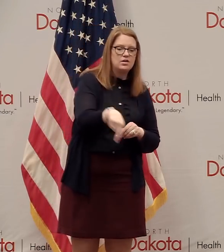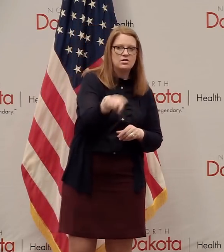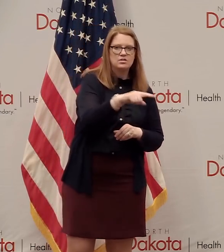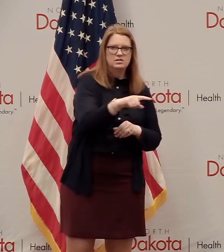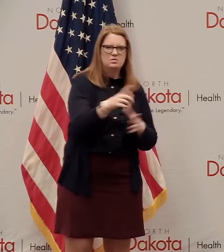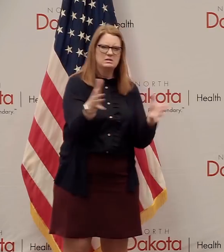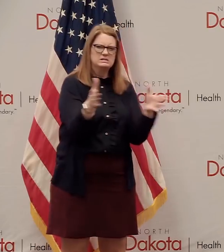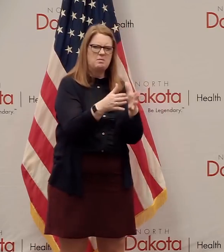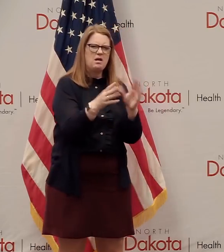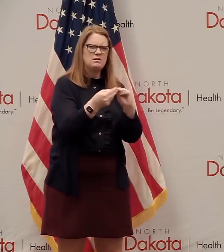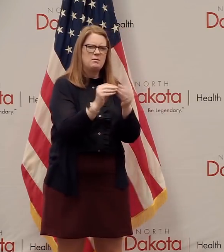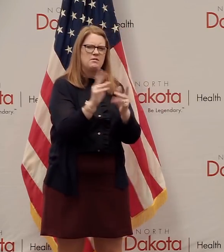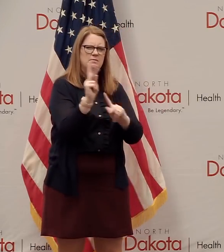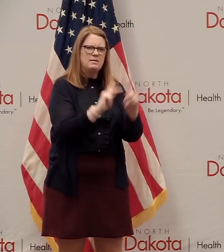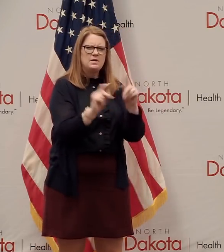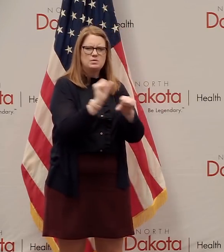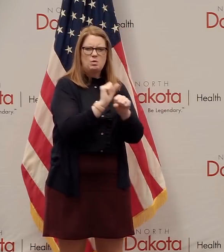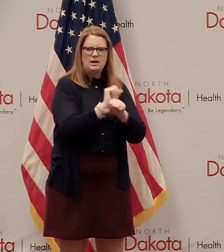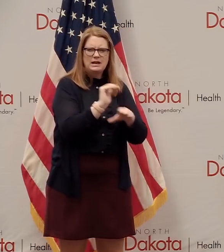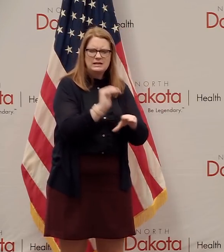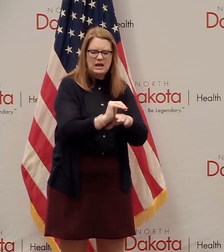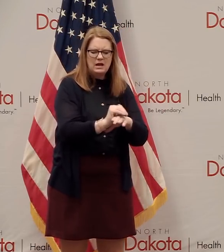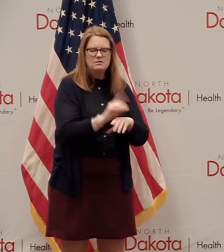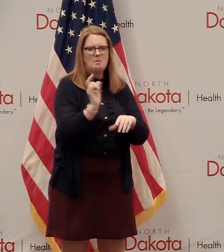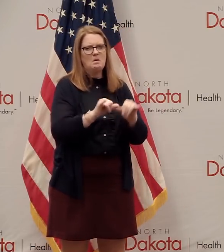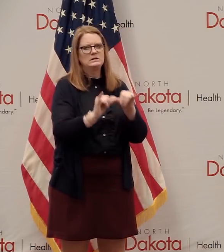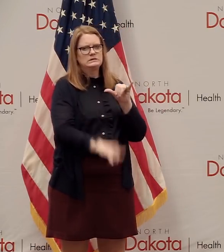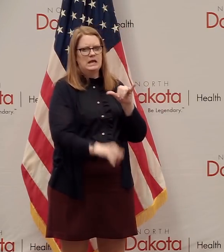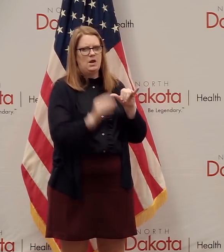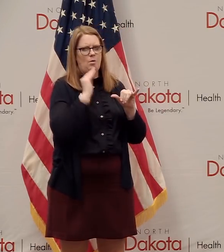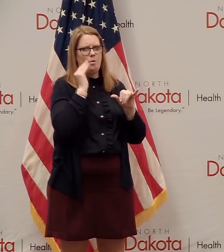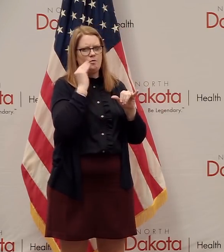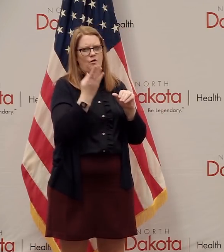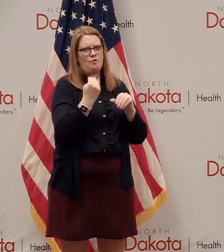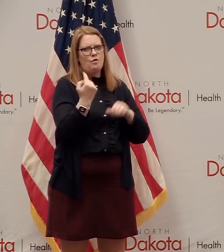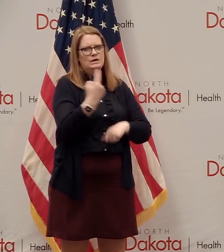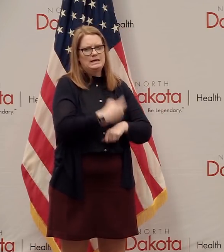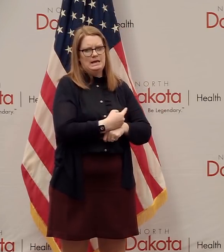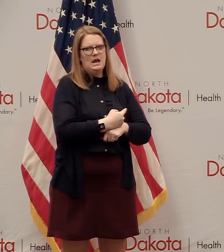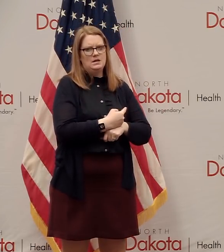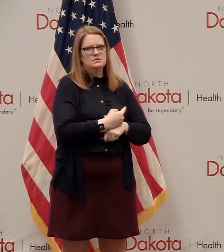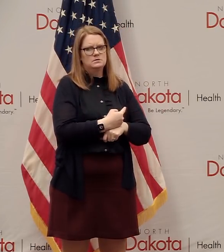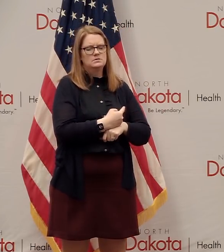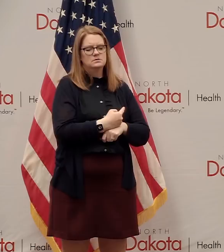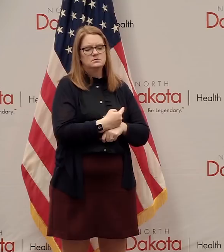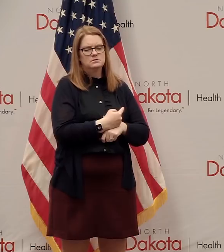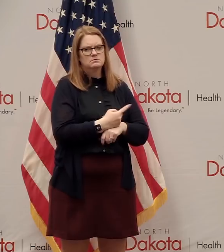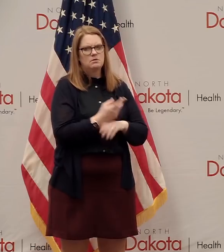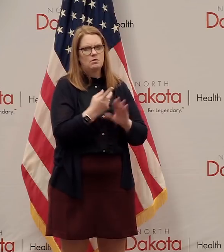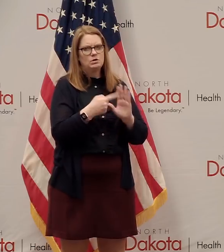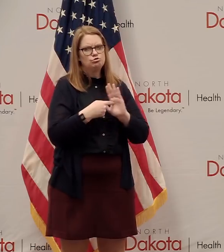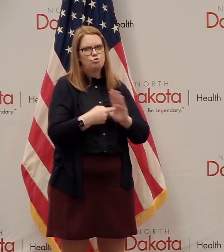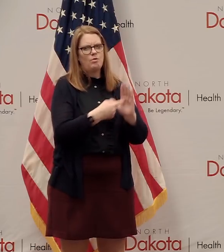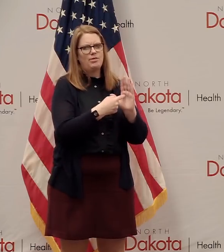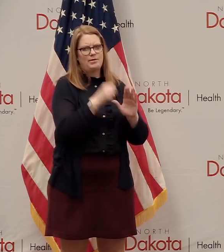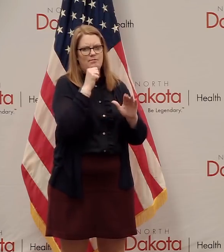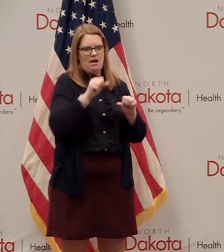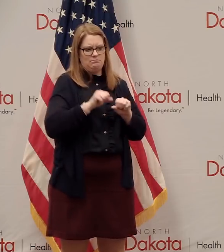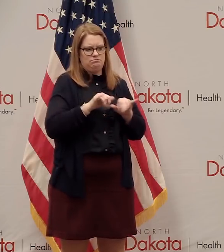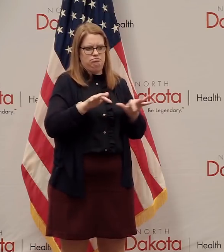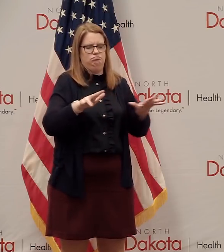small number of people, to quarantine at home for 14 days or until proven non-contagious. And of